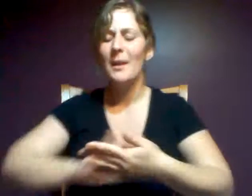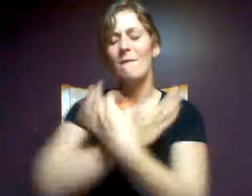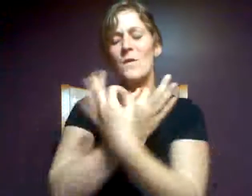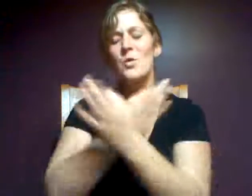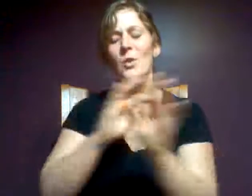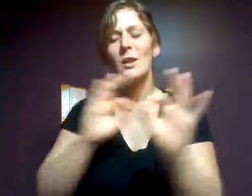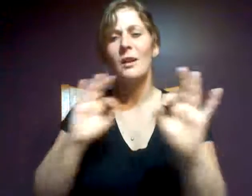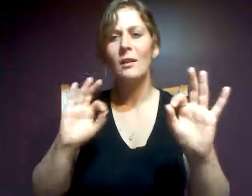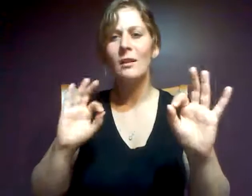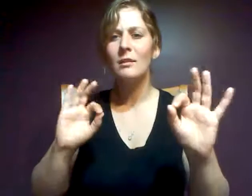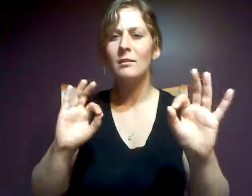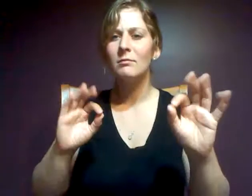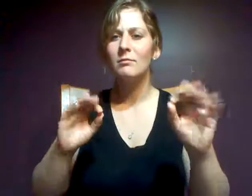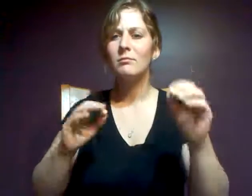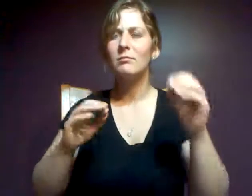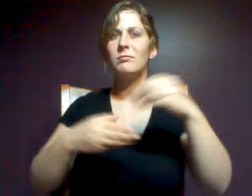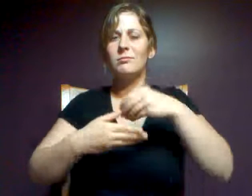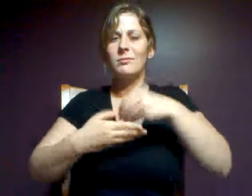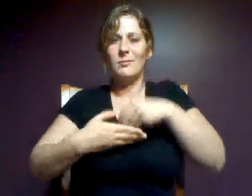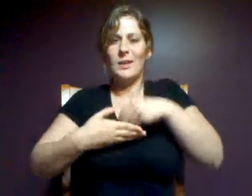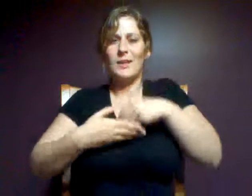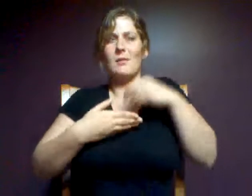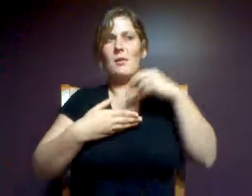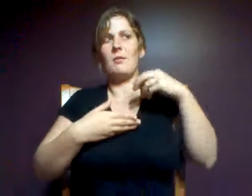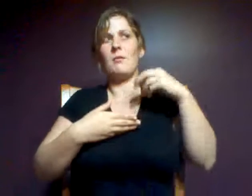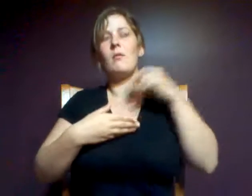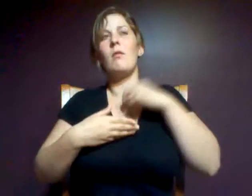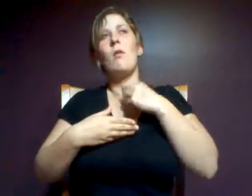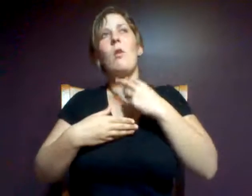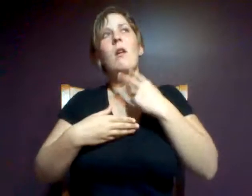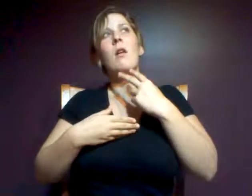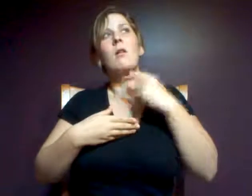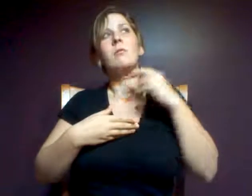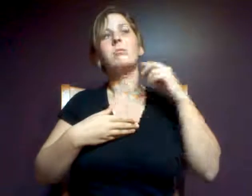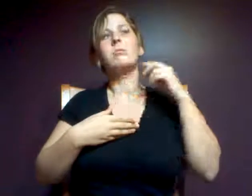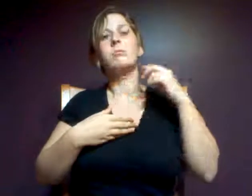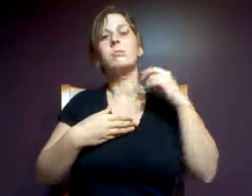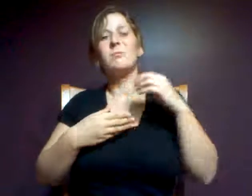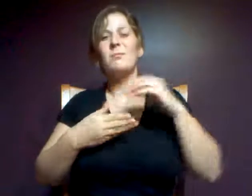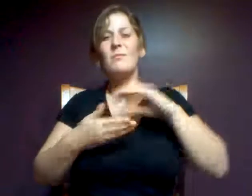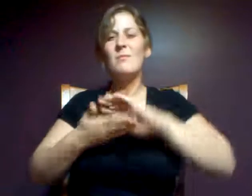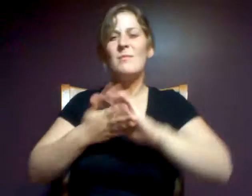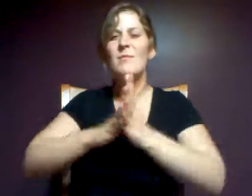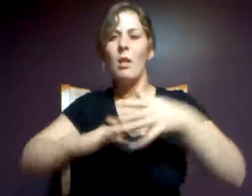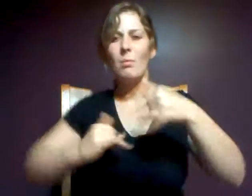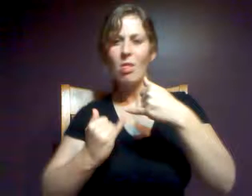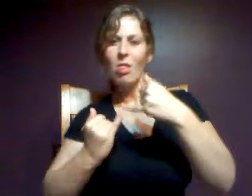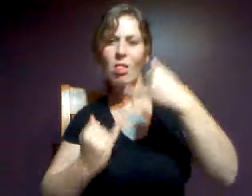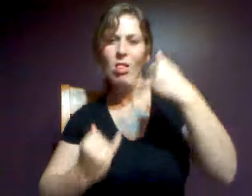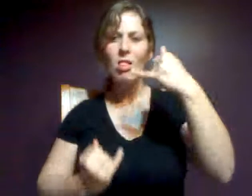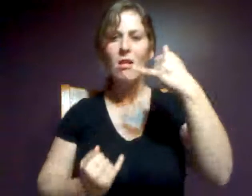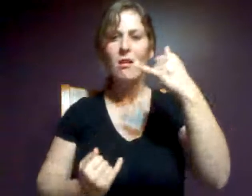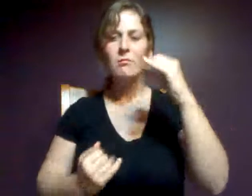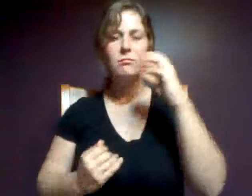inner critic nagging her to have longer legs, thinner thighs, smaller stomach, shorter feet? What could it mean